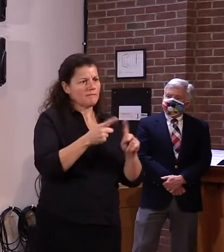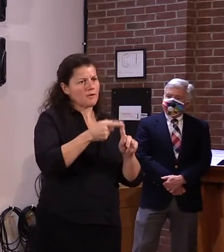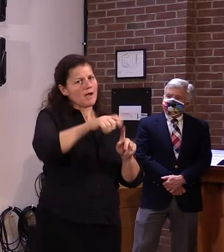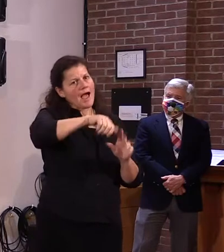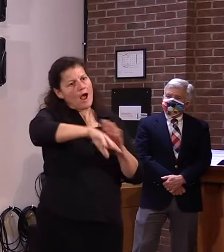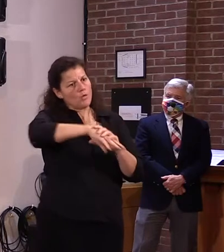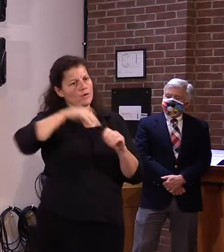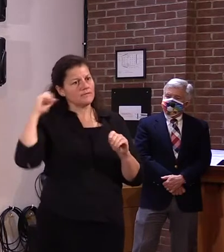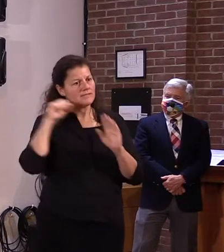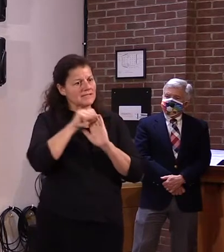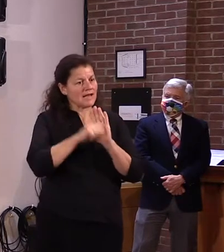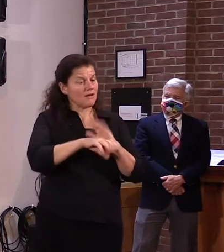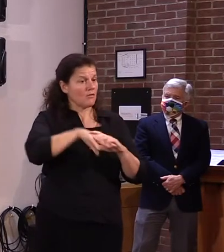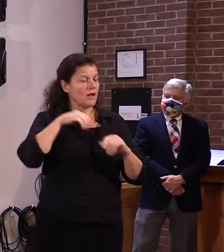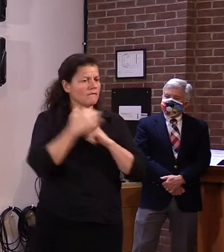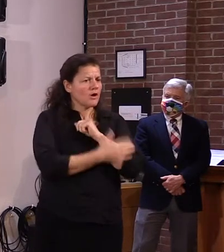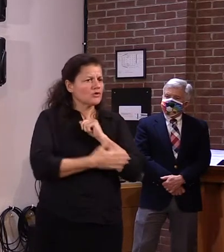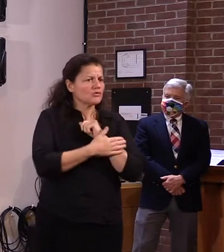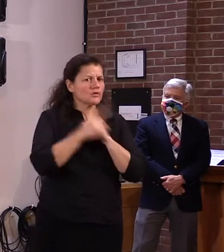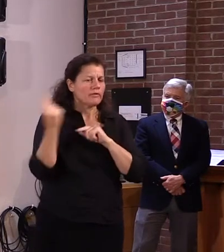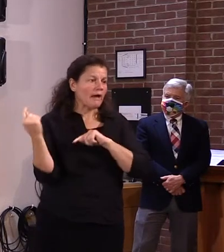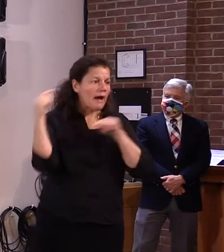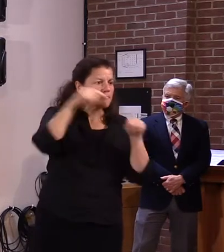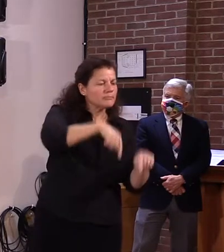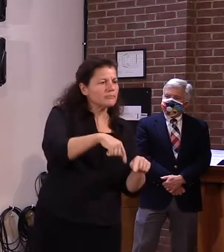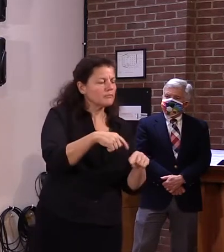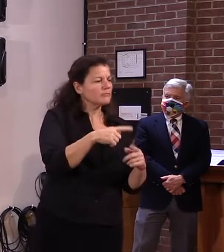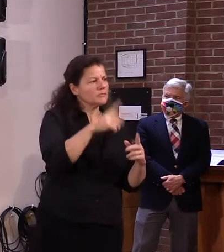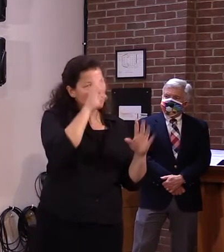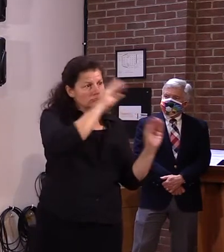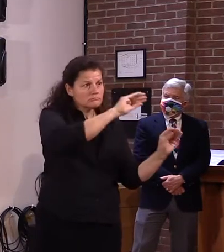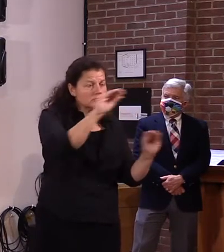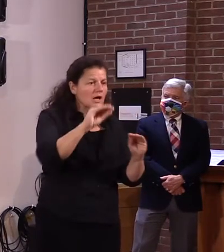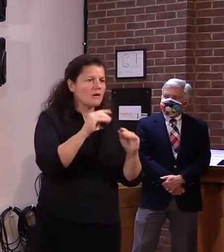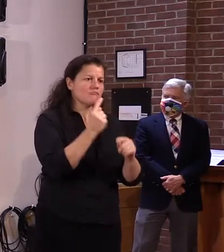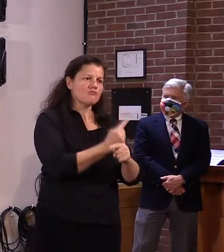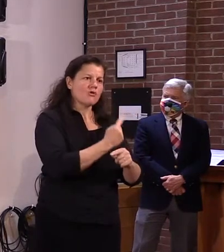employees, you know, about proper quarantining, whether it was